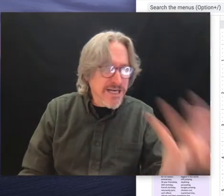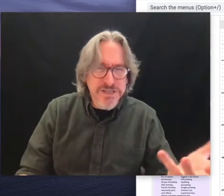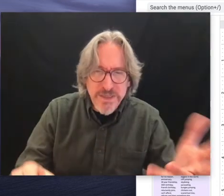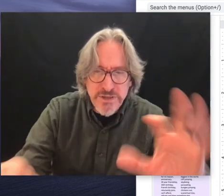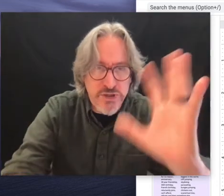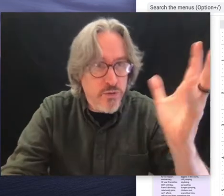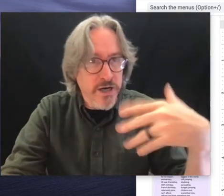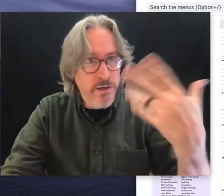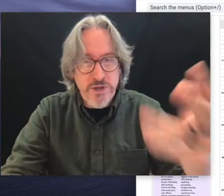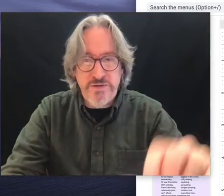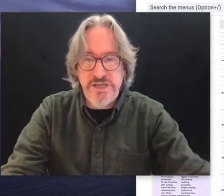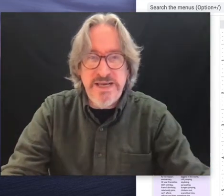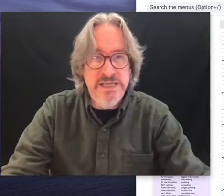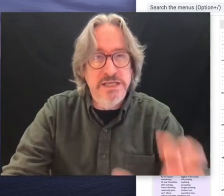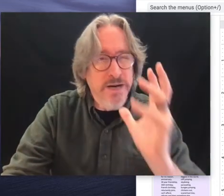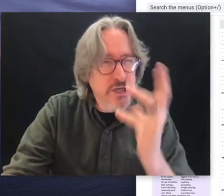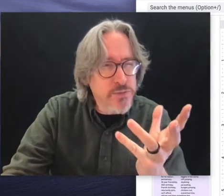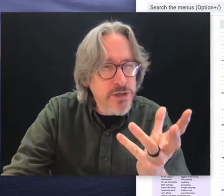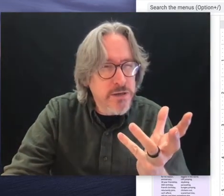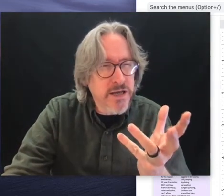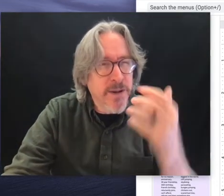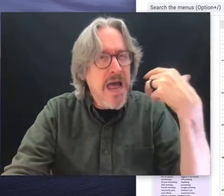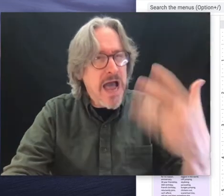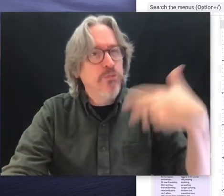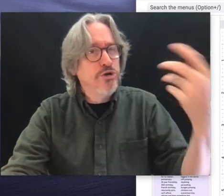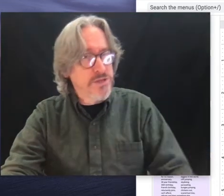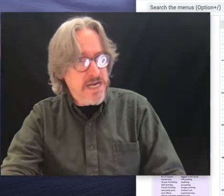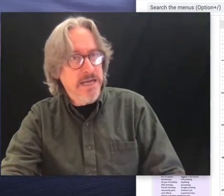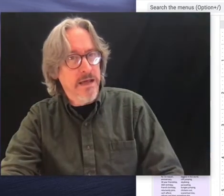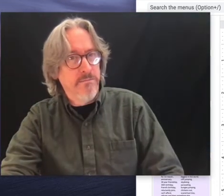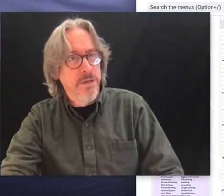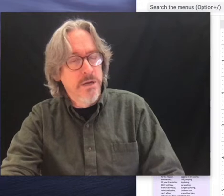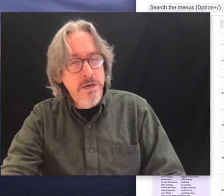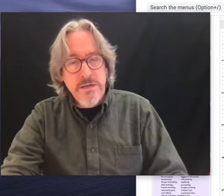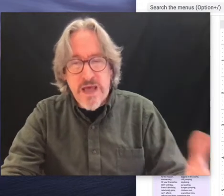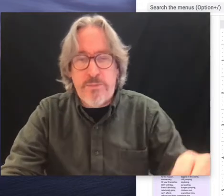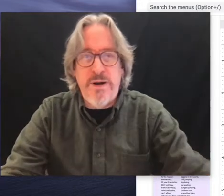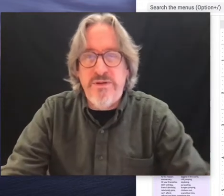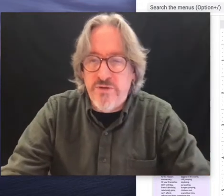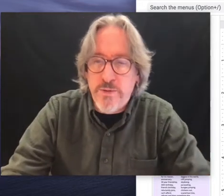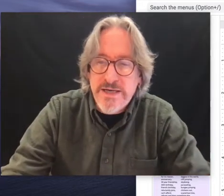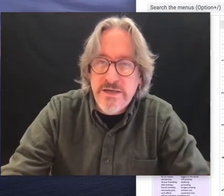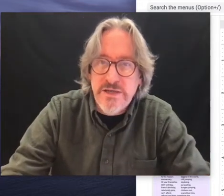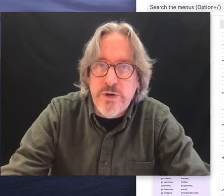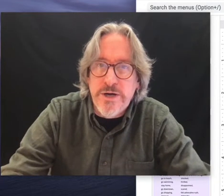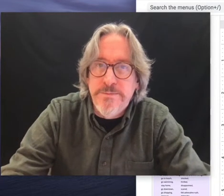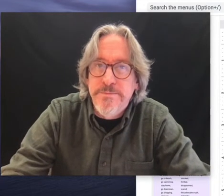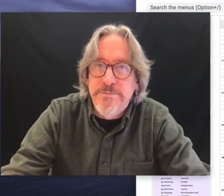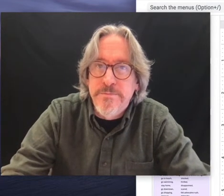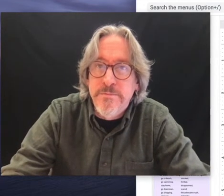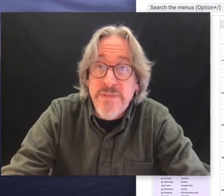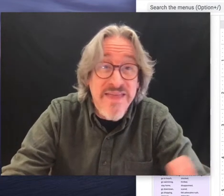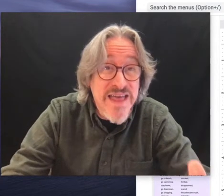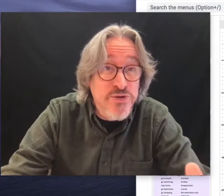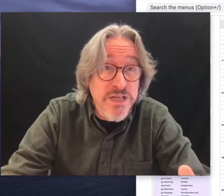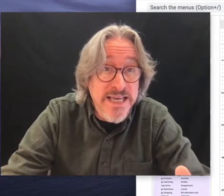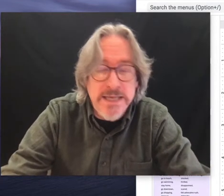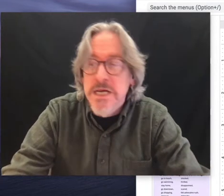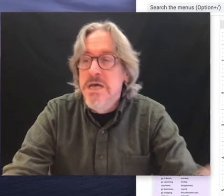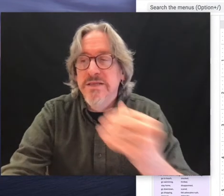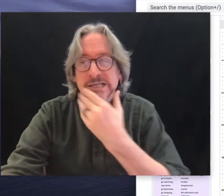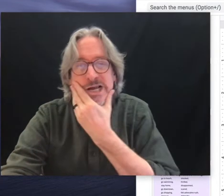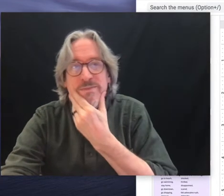And you'll see with the story which of these makes sense. But I just want you to think about how would you sign them. That will prep you for going into the story. And that's